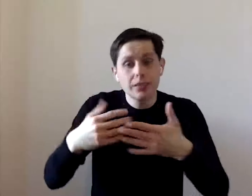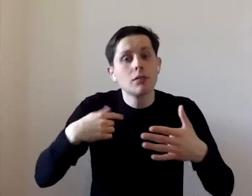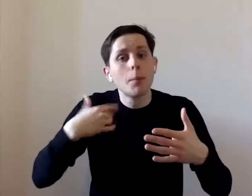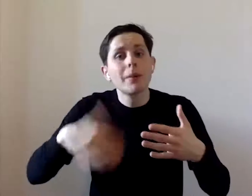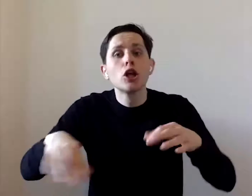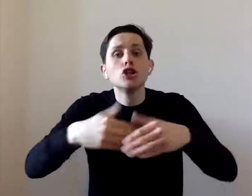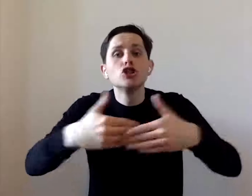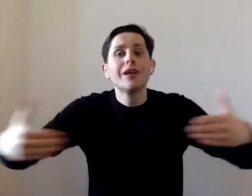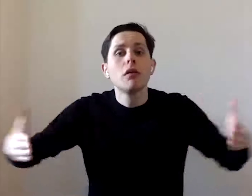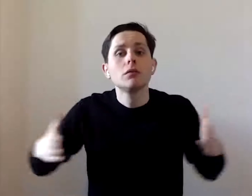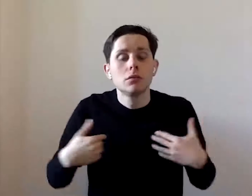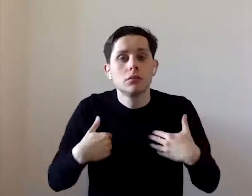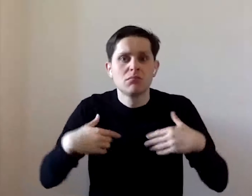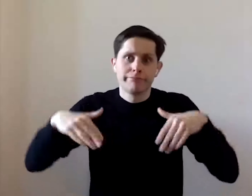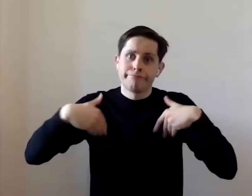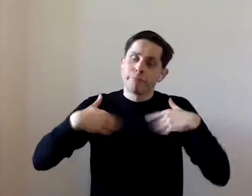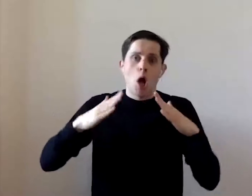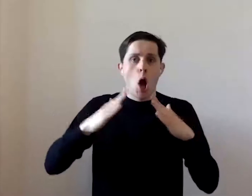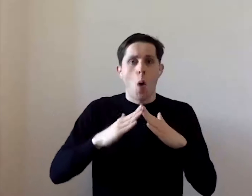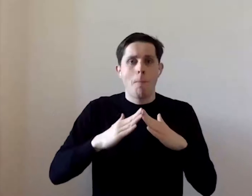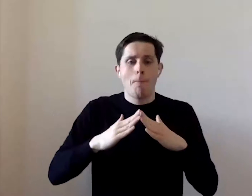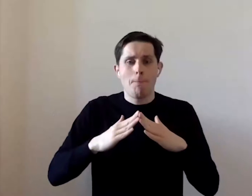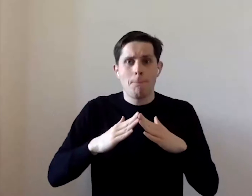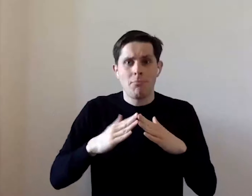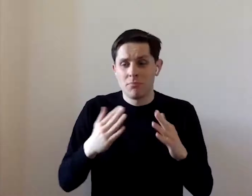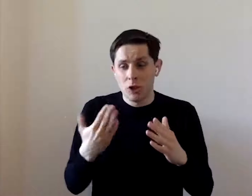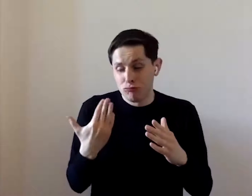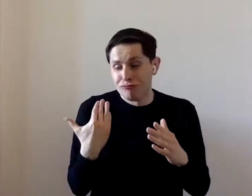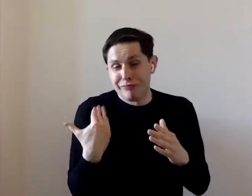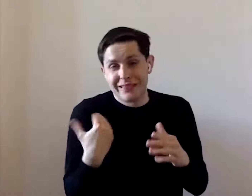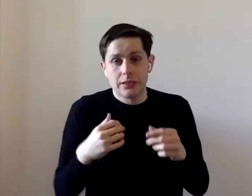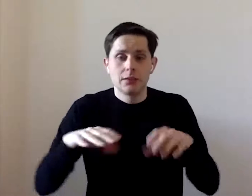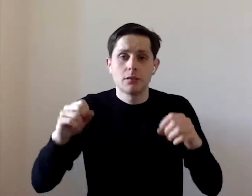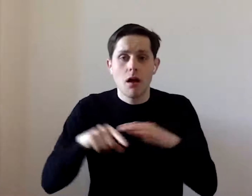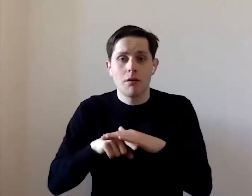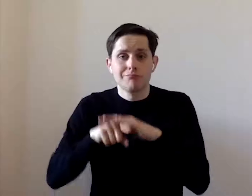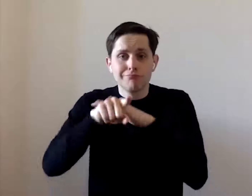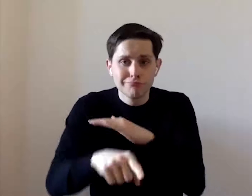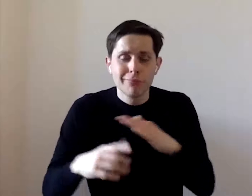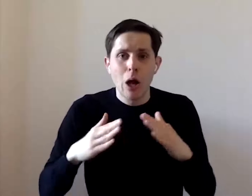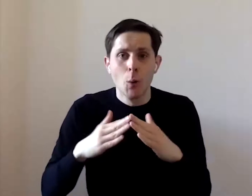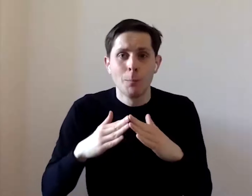COVID, I mean, I have been shielding for the last 2 years, only coming out more recently, the last few